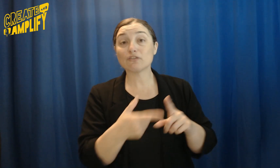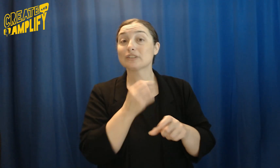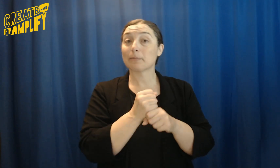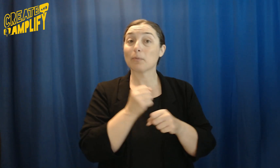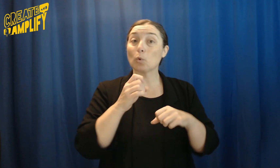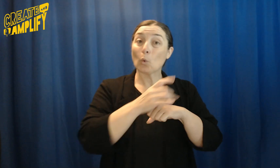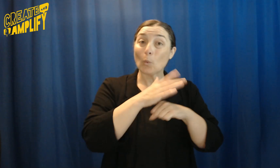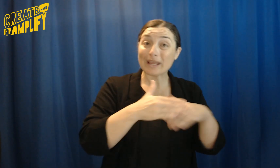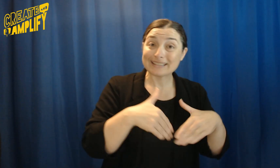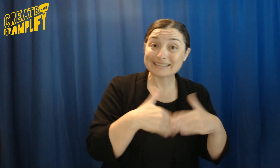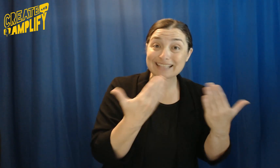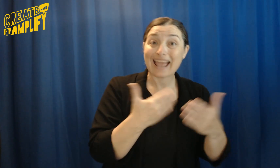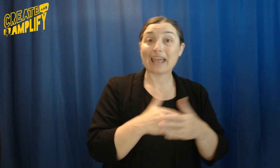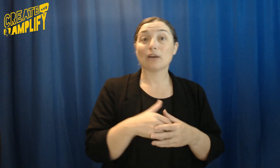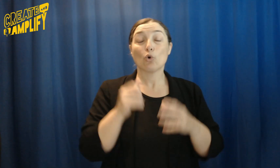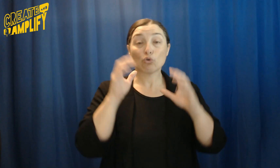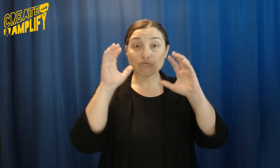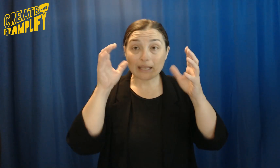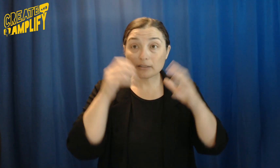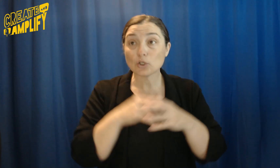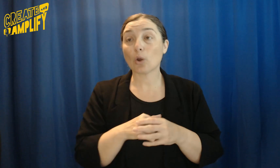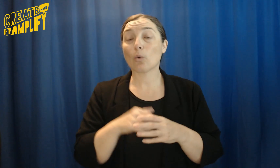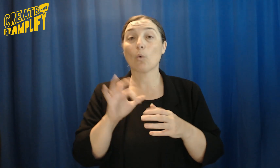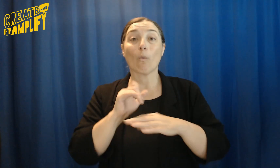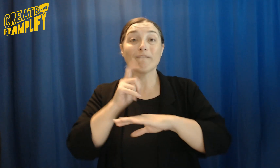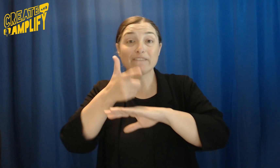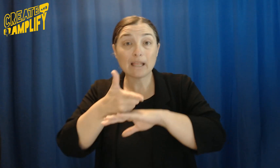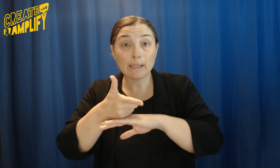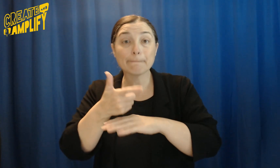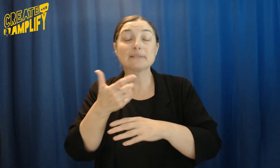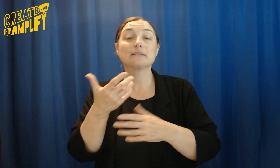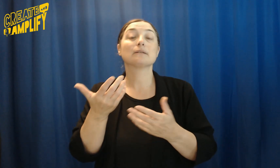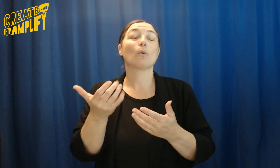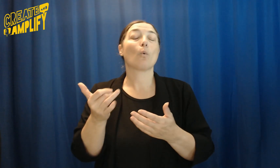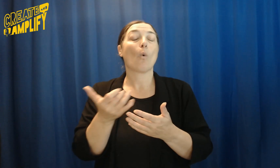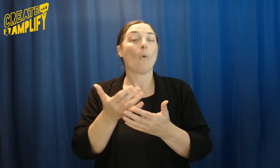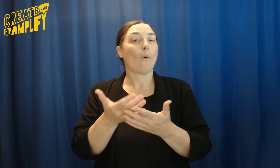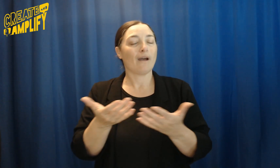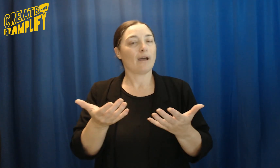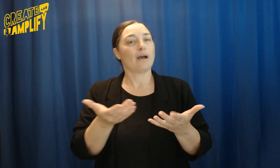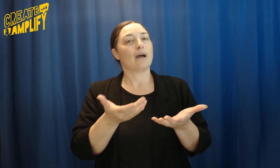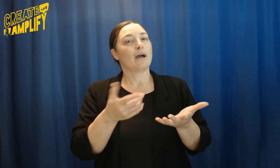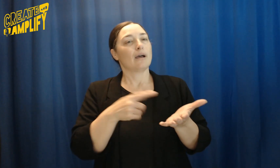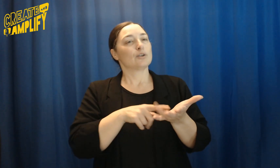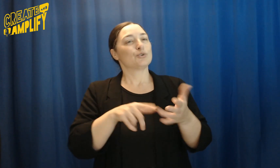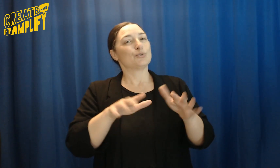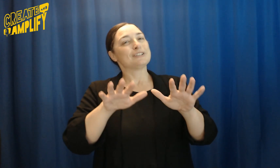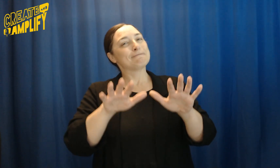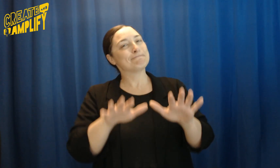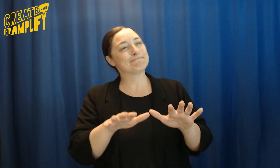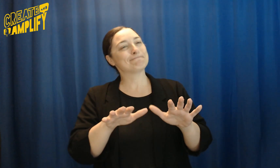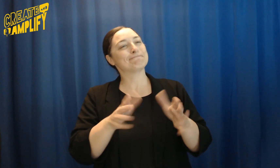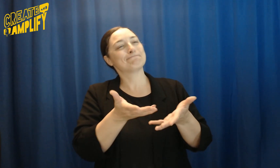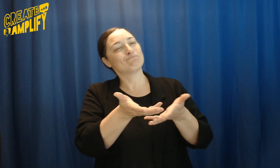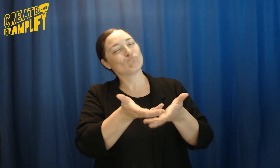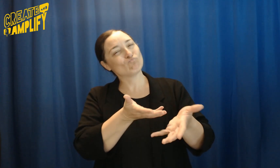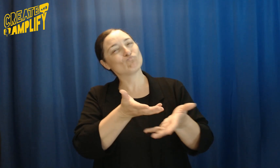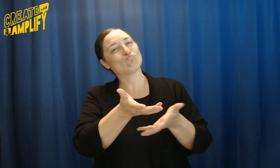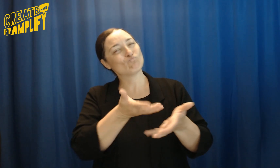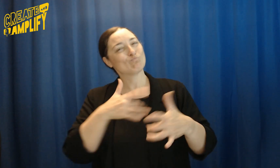or being filmed for the internet telly and talking about really personal stuff. And it's always